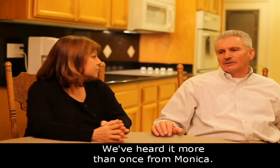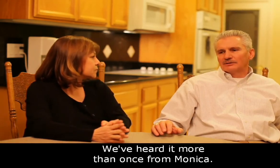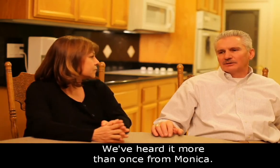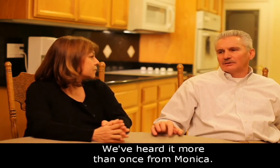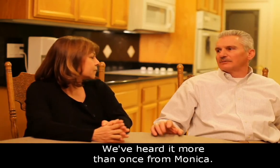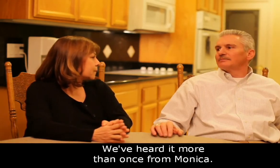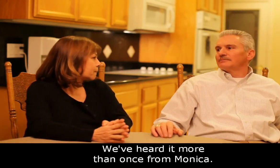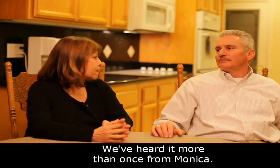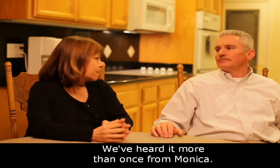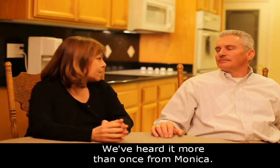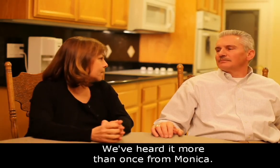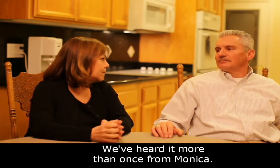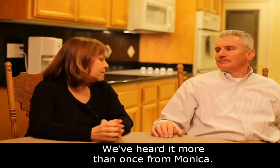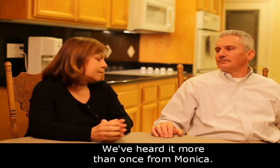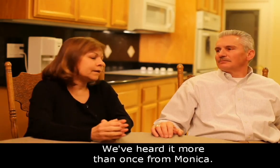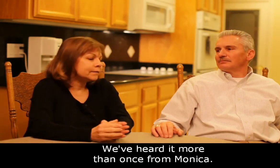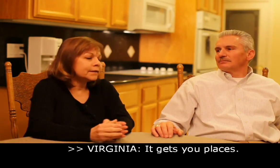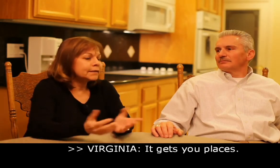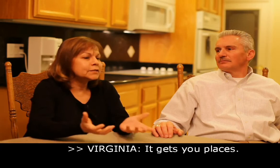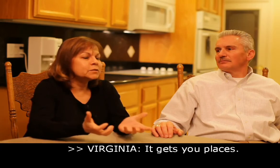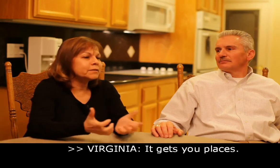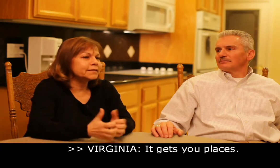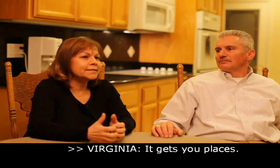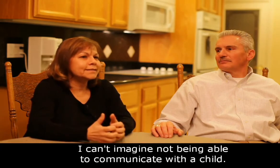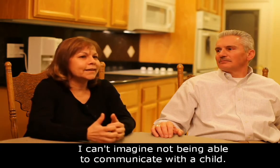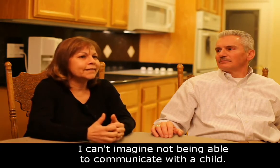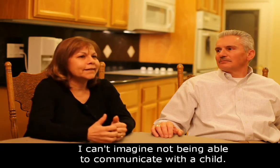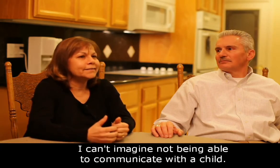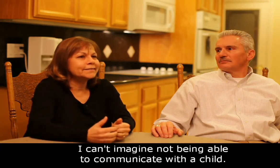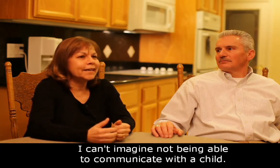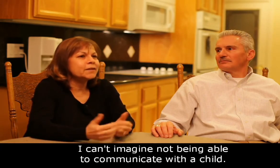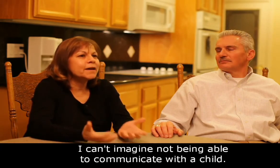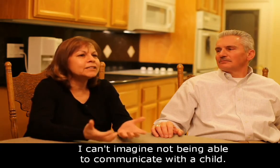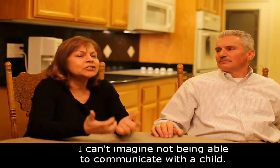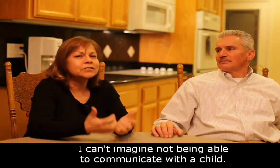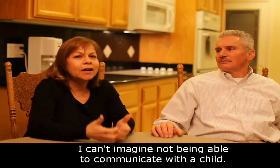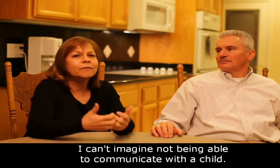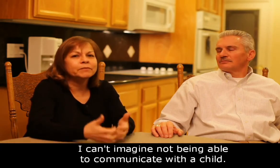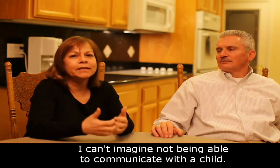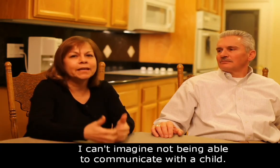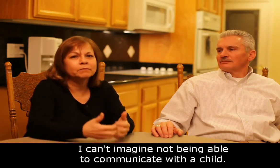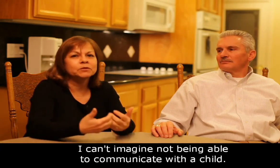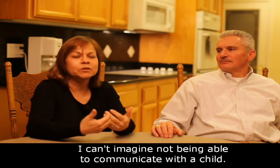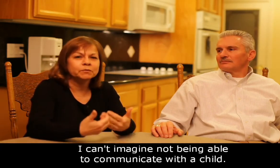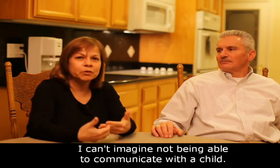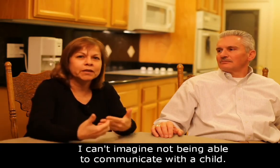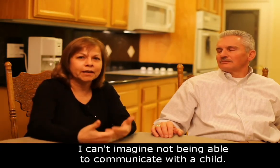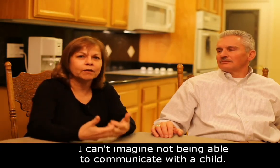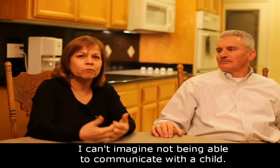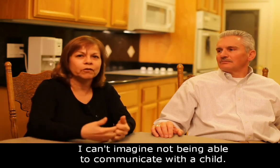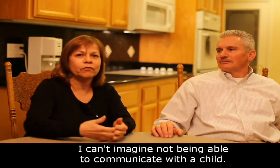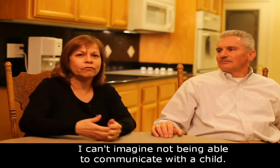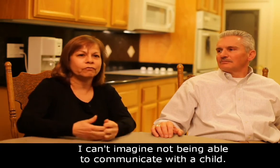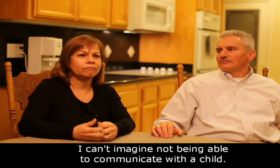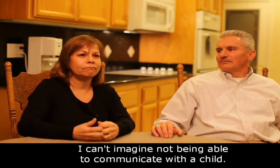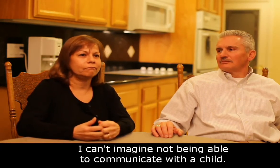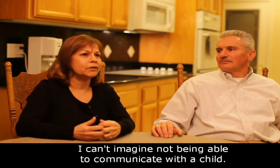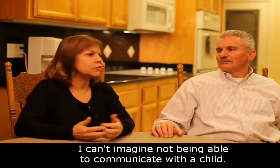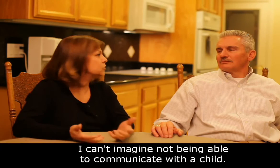So it gets you places. I can't imagine not being able to communicate with a